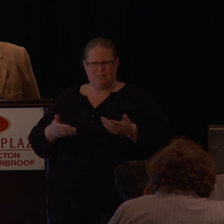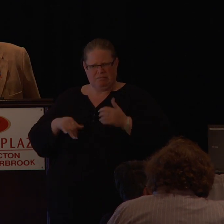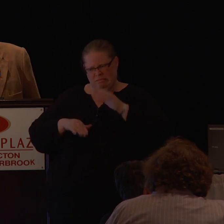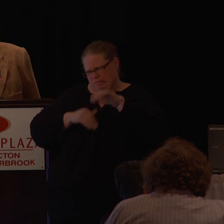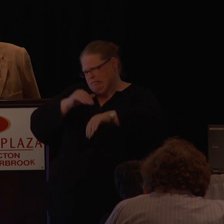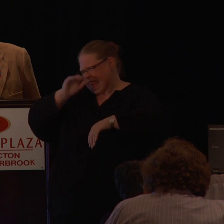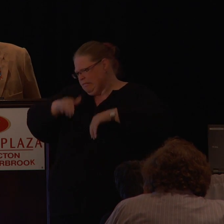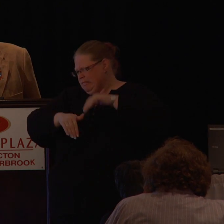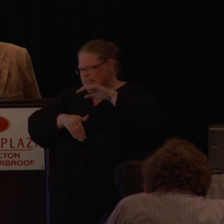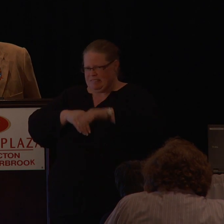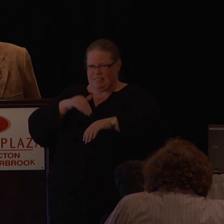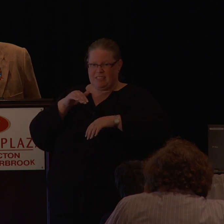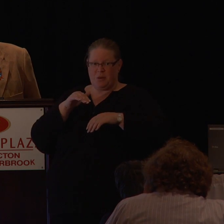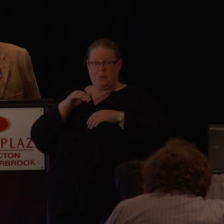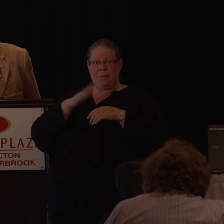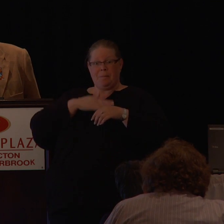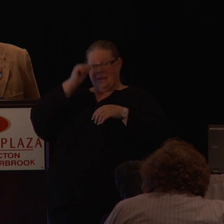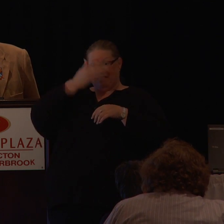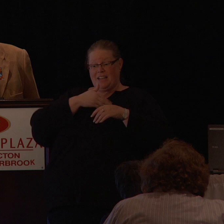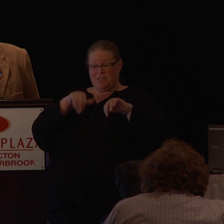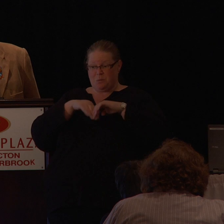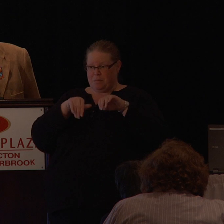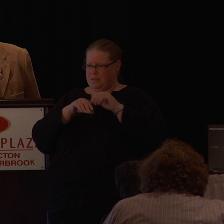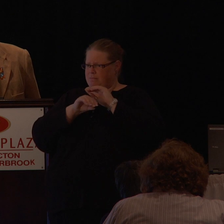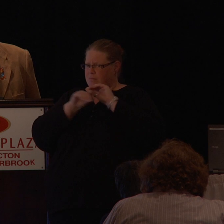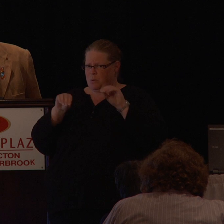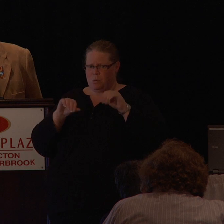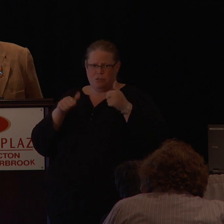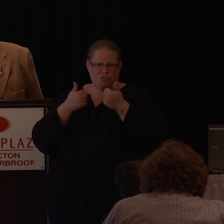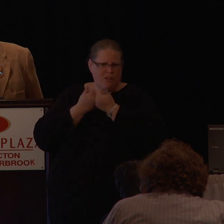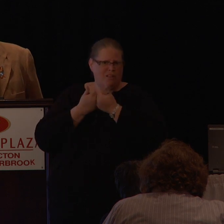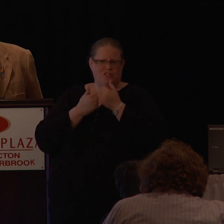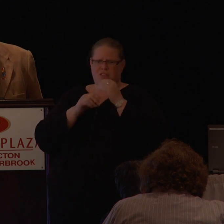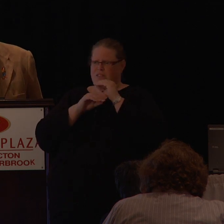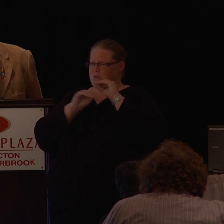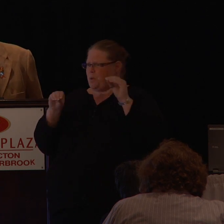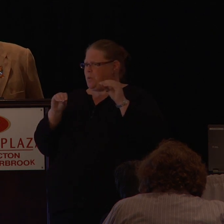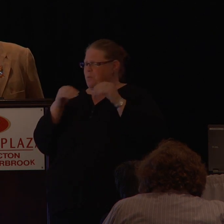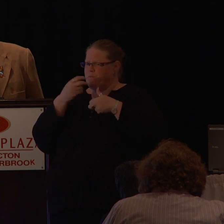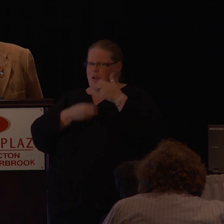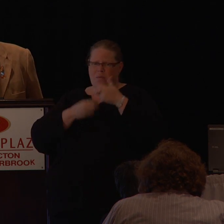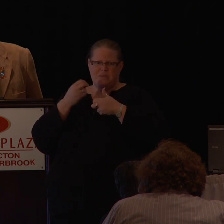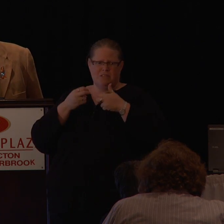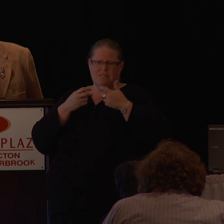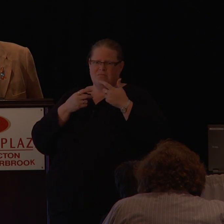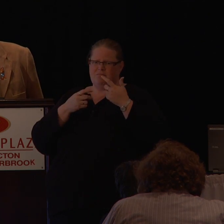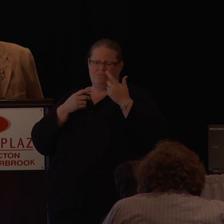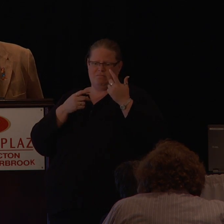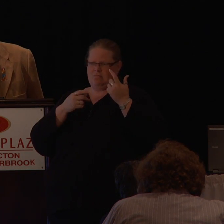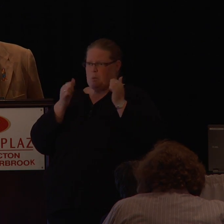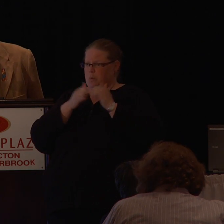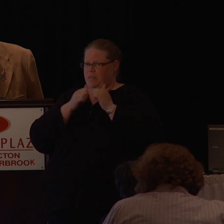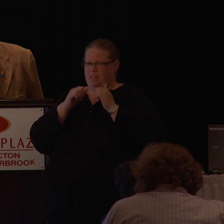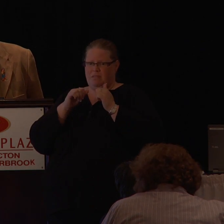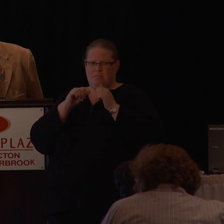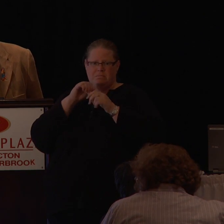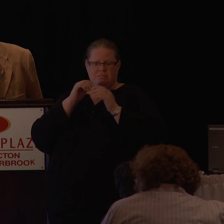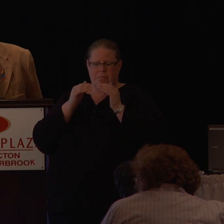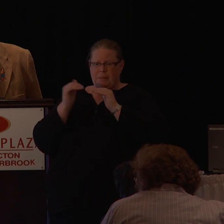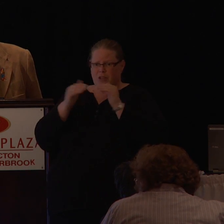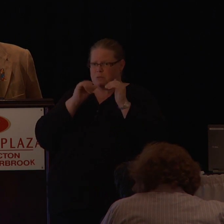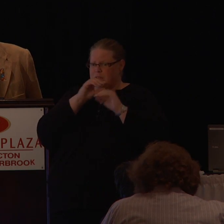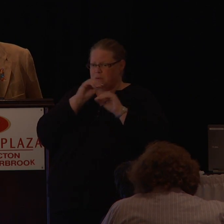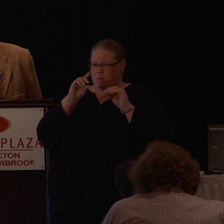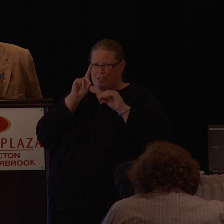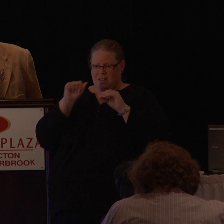there's no issues, there's no challenges. He can be around all the neurotypical, ordinary students and adults you want. Just